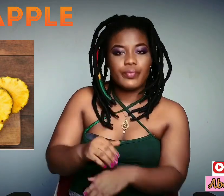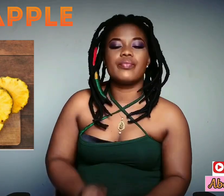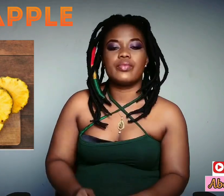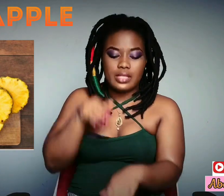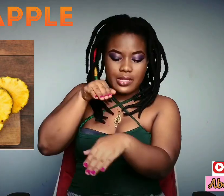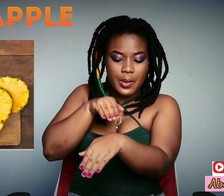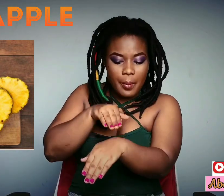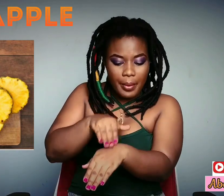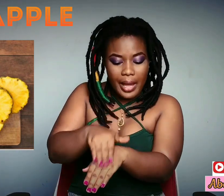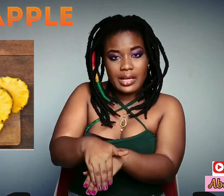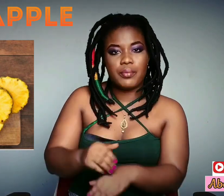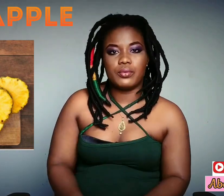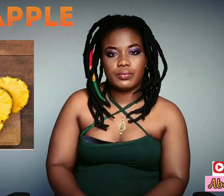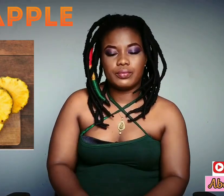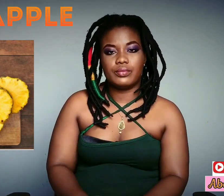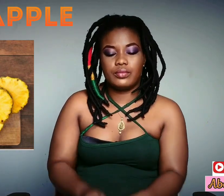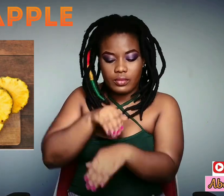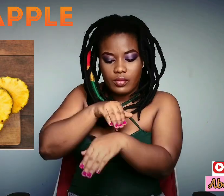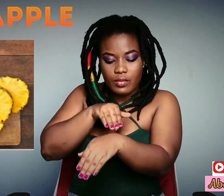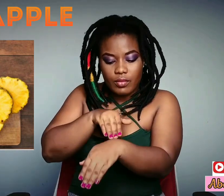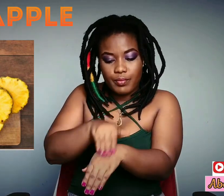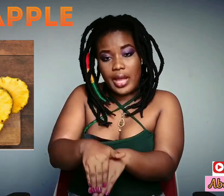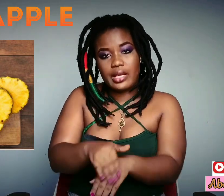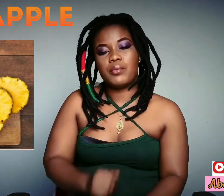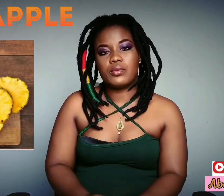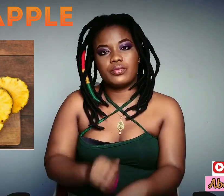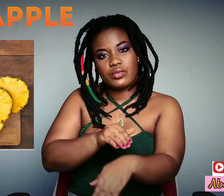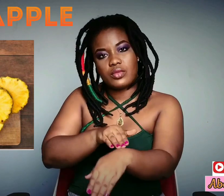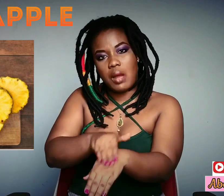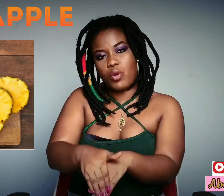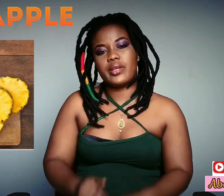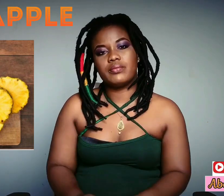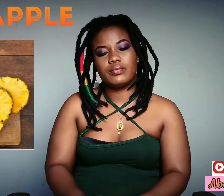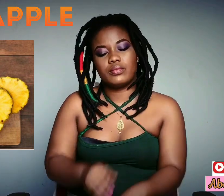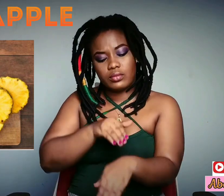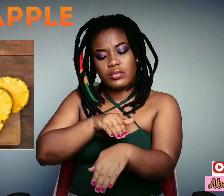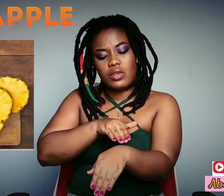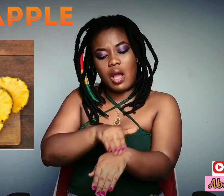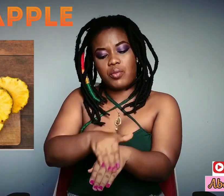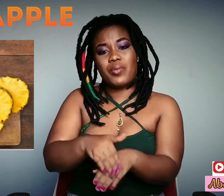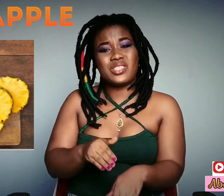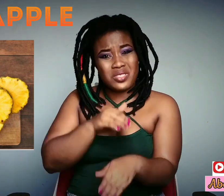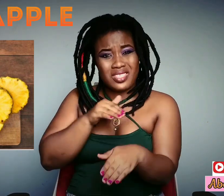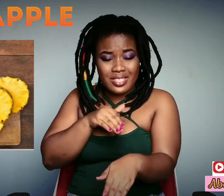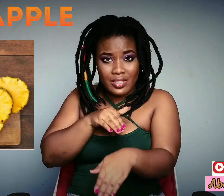down. Pineapple. Pineapple. Abrobe. abrobe that's all